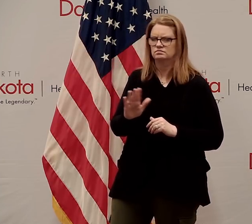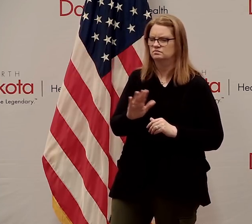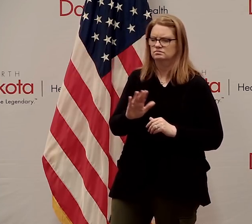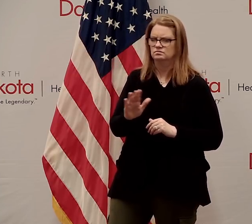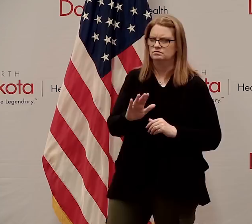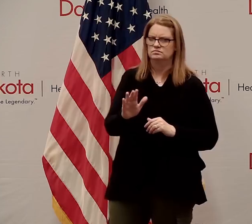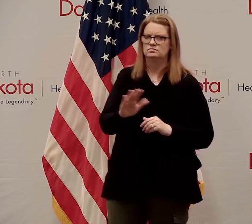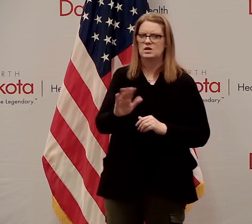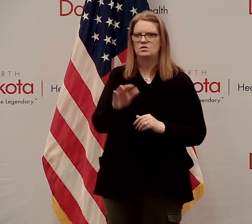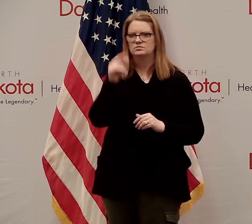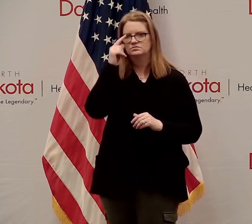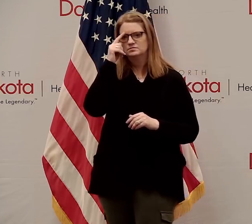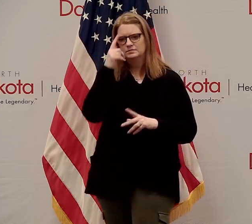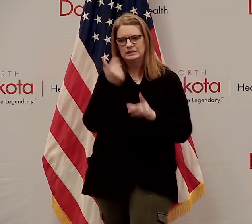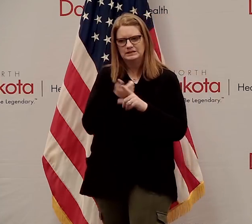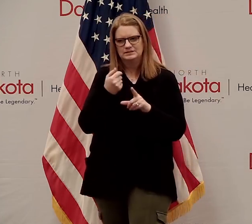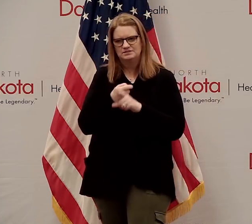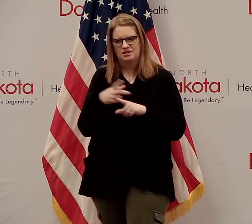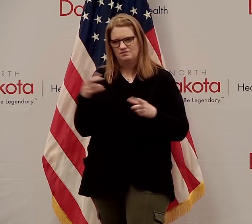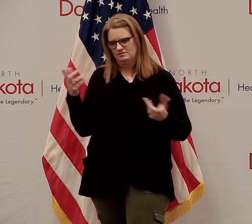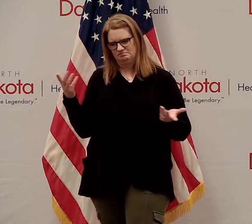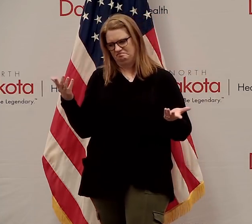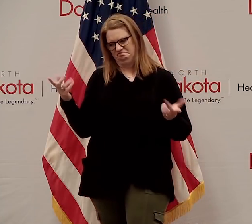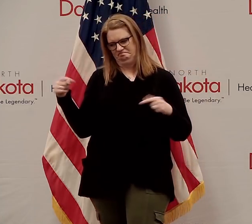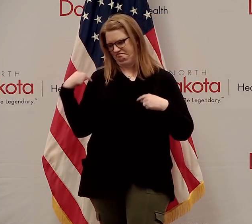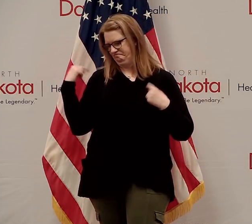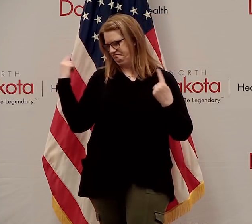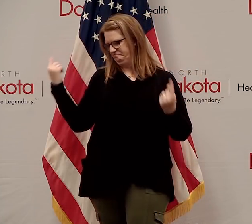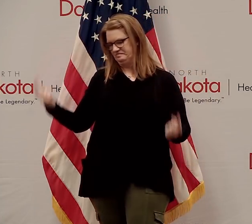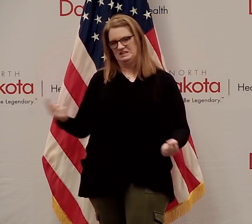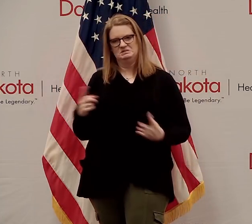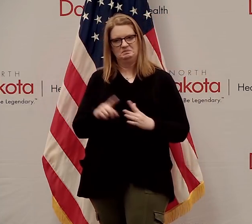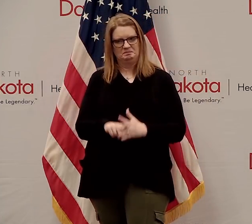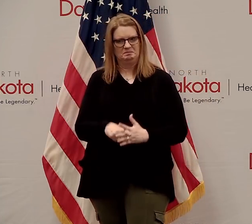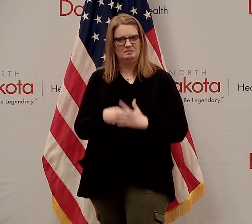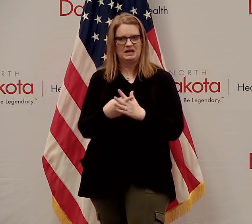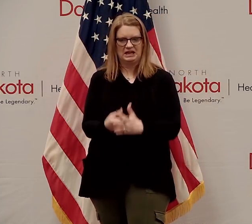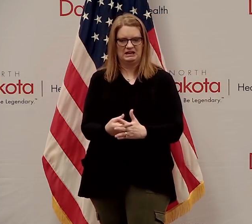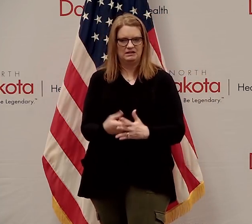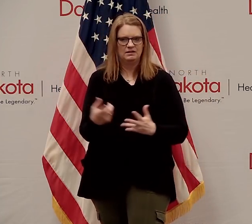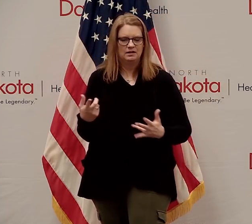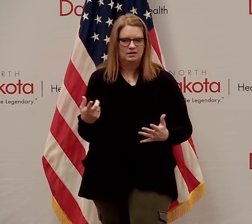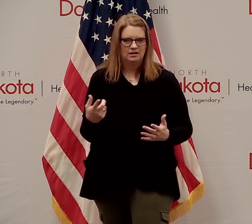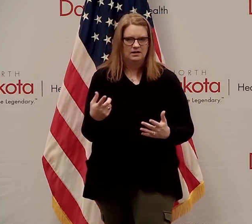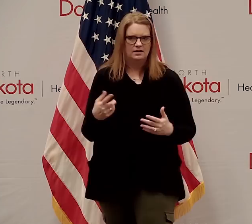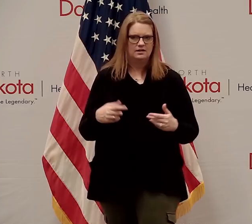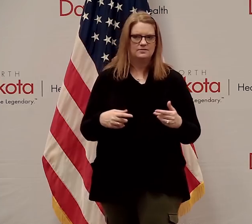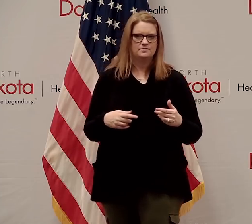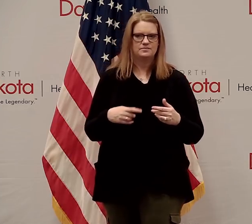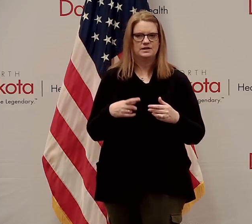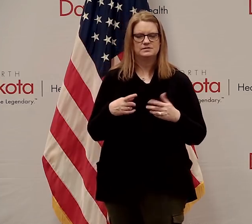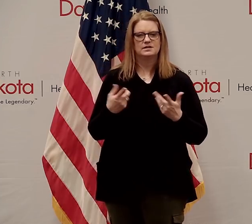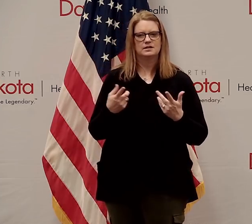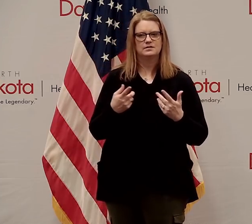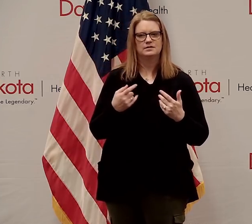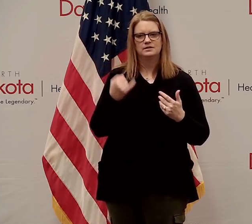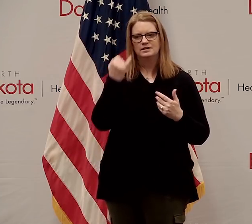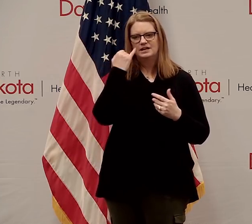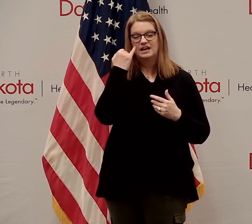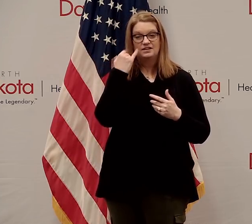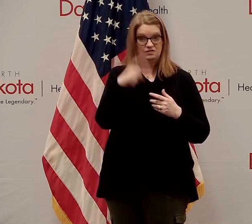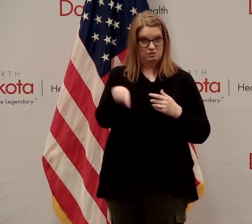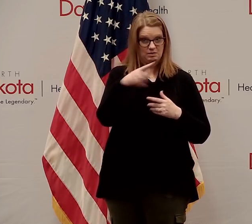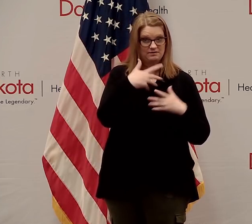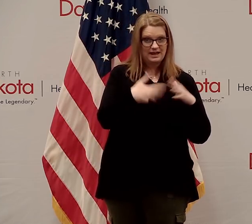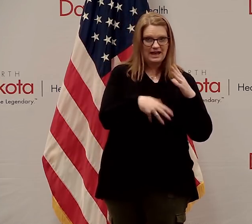Contact tracing has been around since the very beginning. I mean, there's a fantastic book, if somebody's got extra